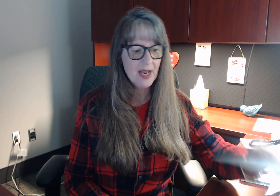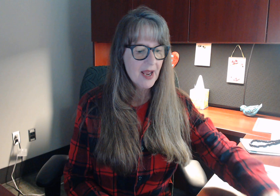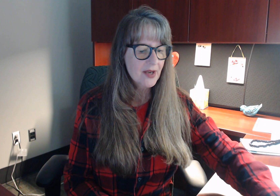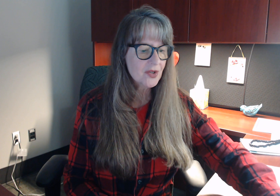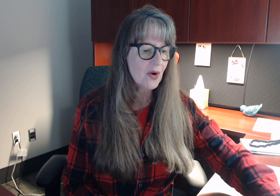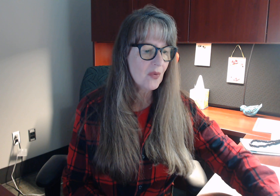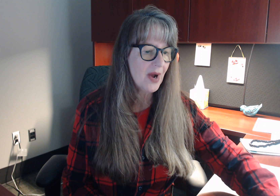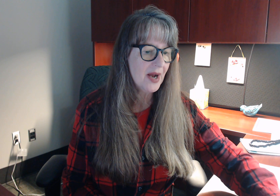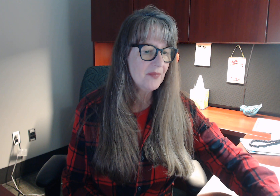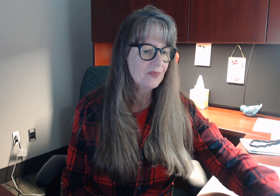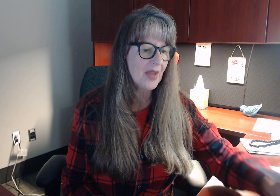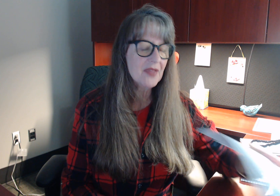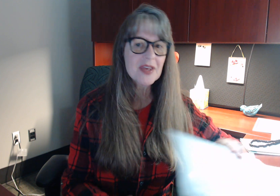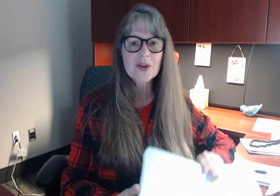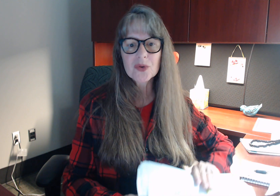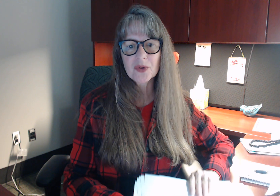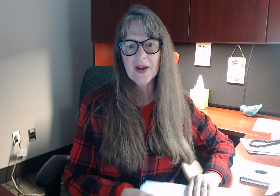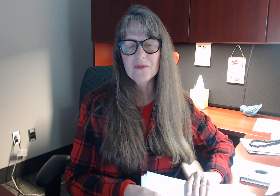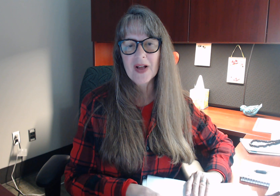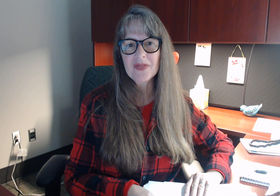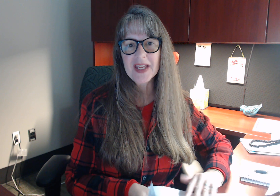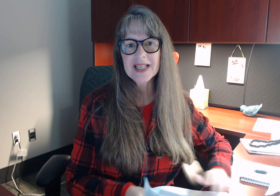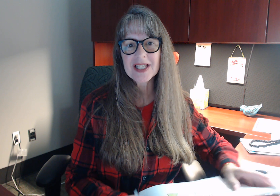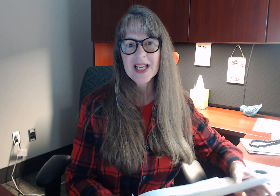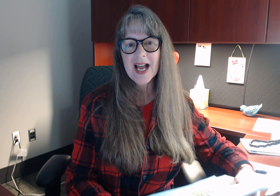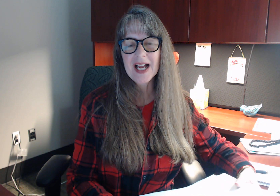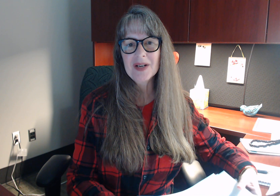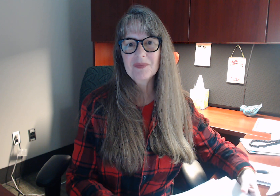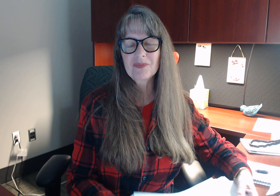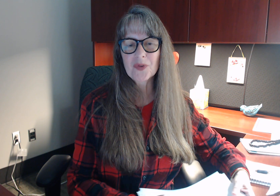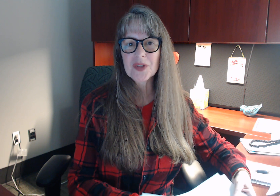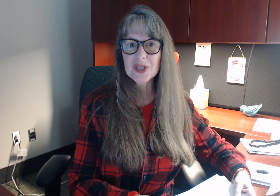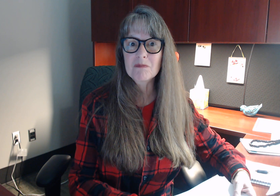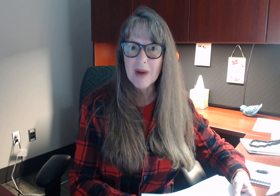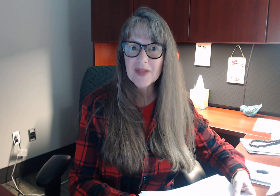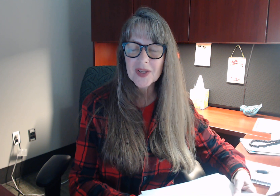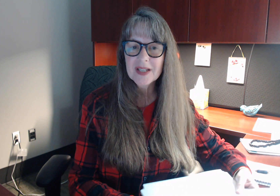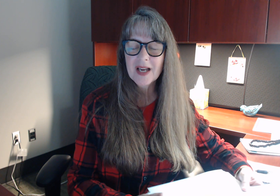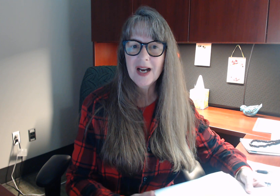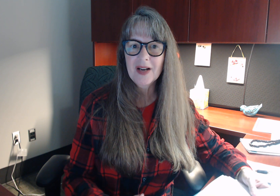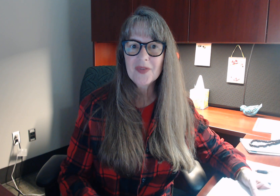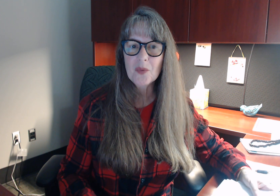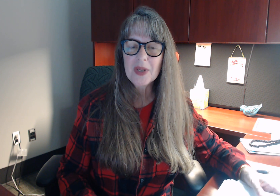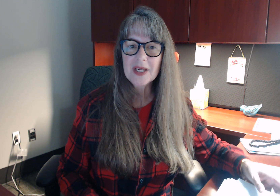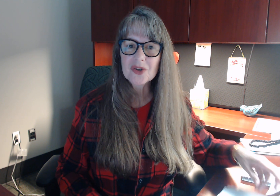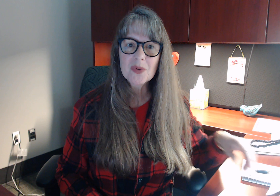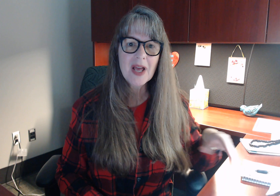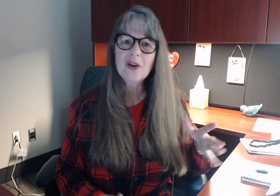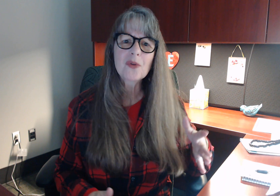So I think those are kind of fun things for this month. that we can do. And I know there's a lot